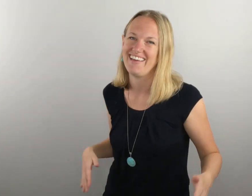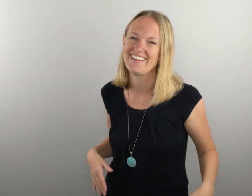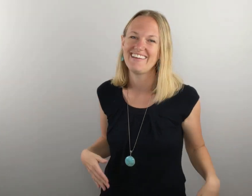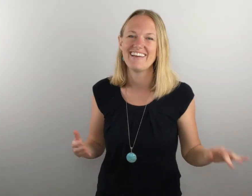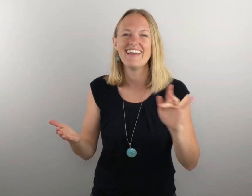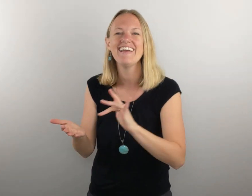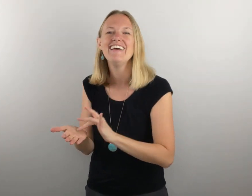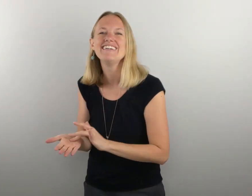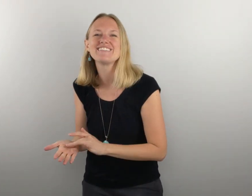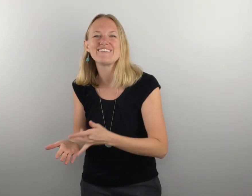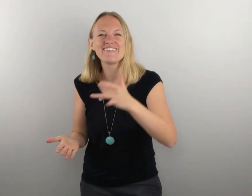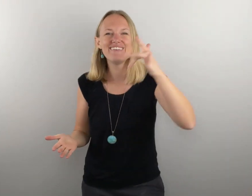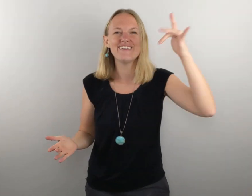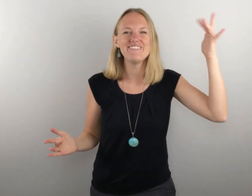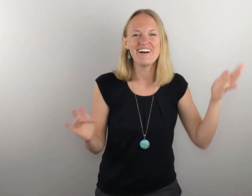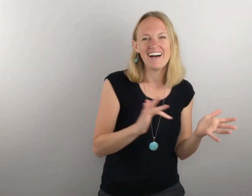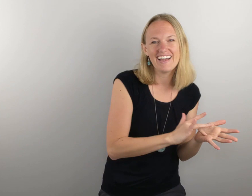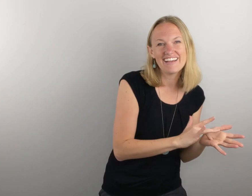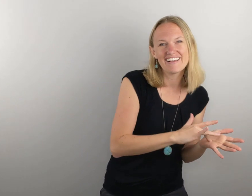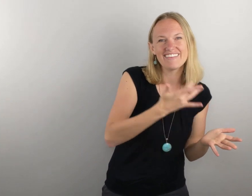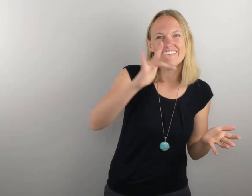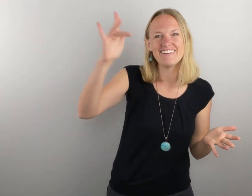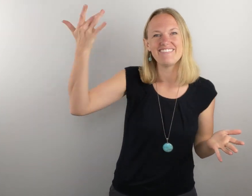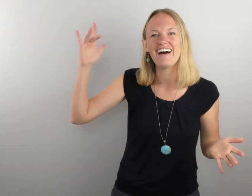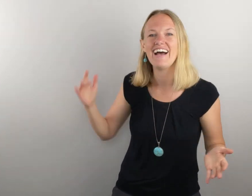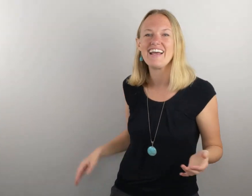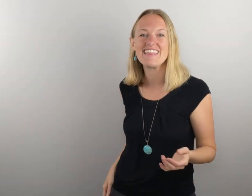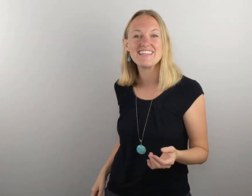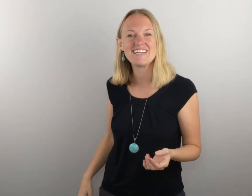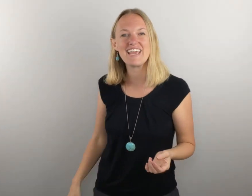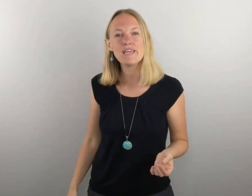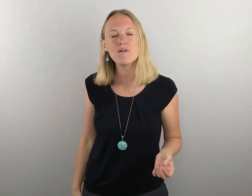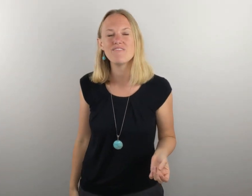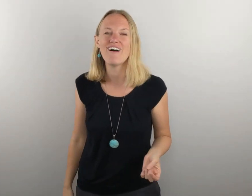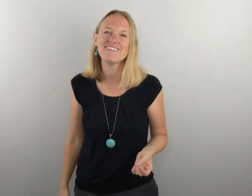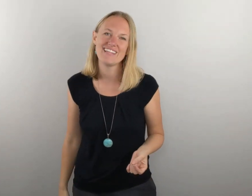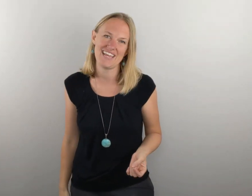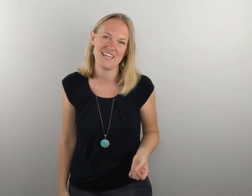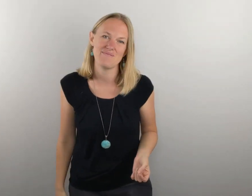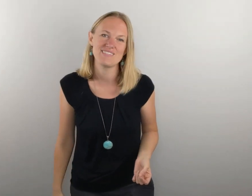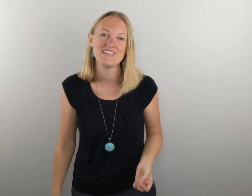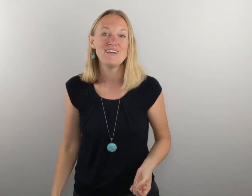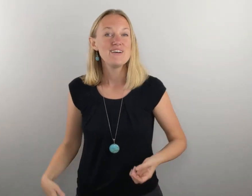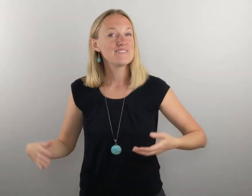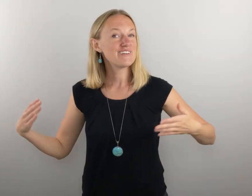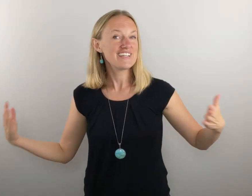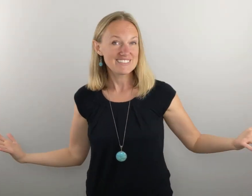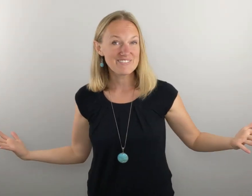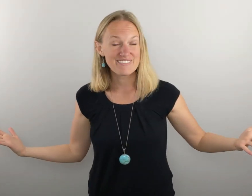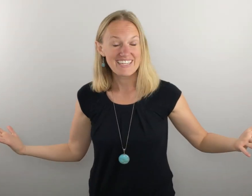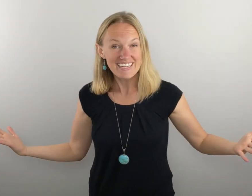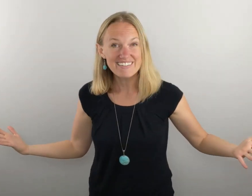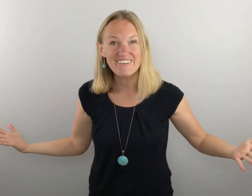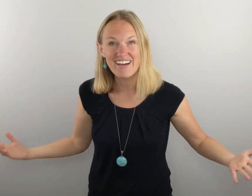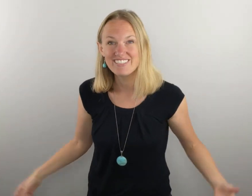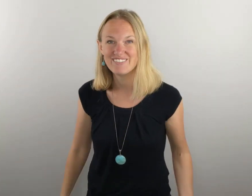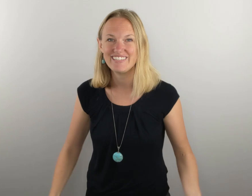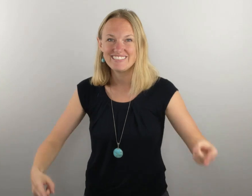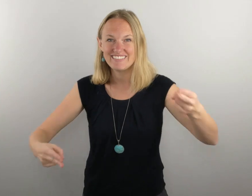it, okay? So glorify, glorify, the name of all names. So here you have a choice. You can